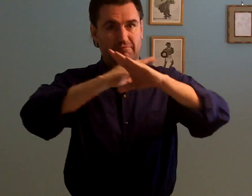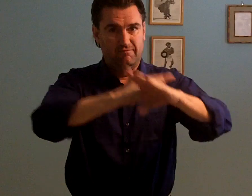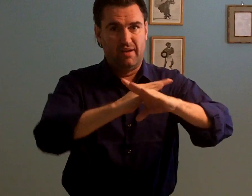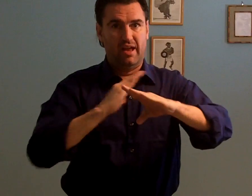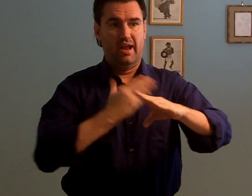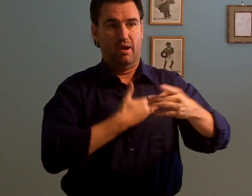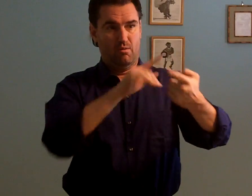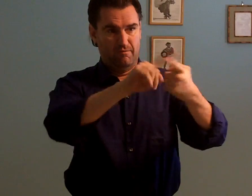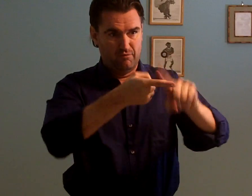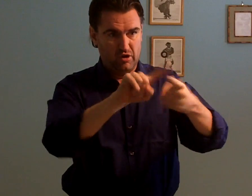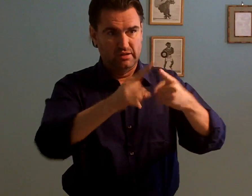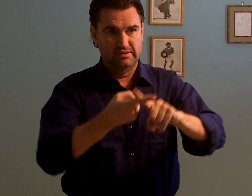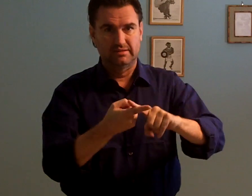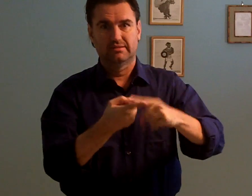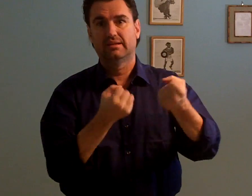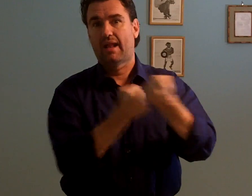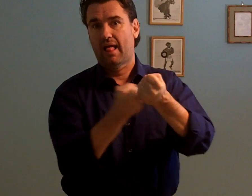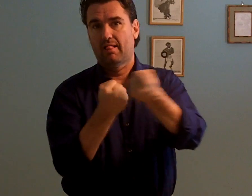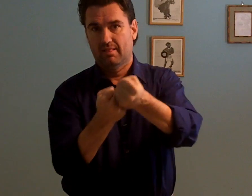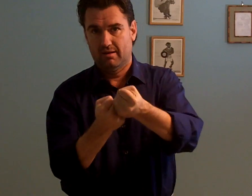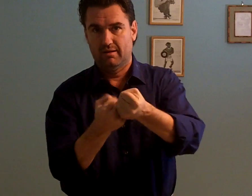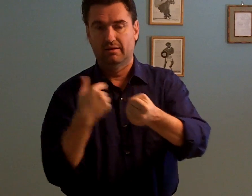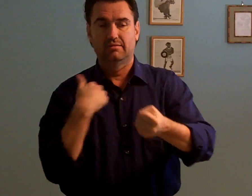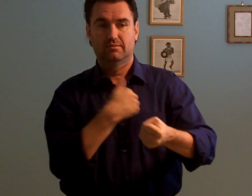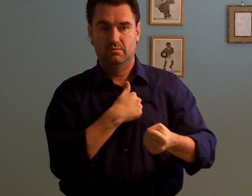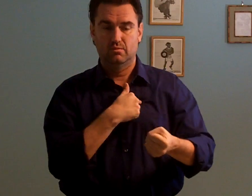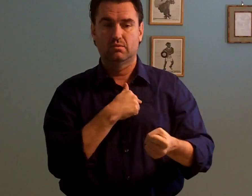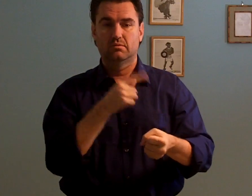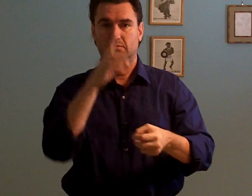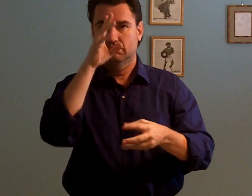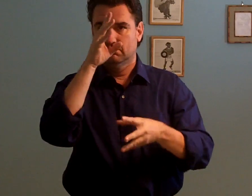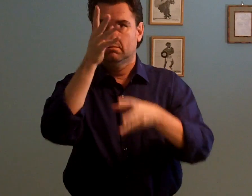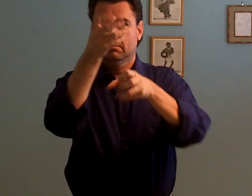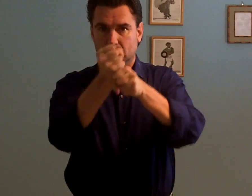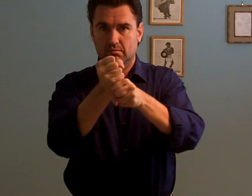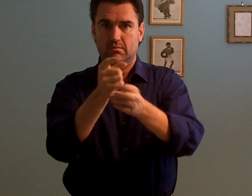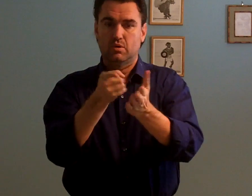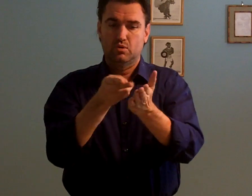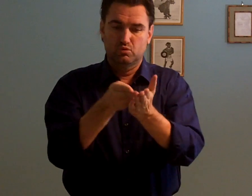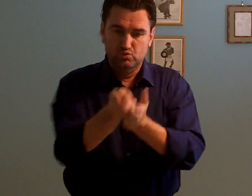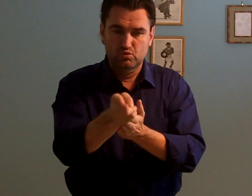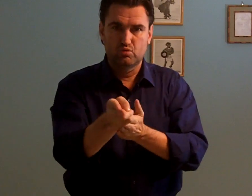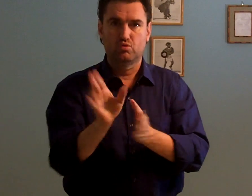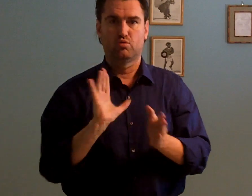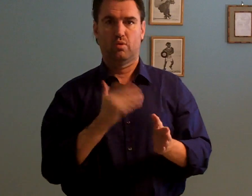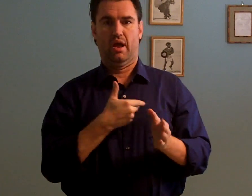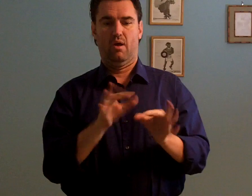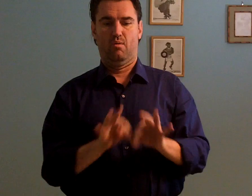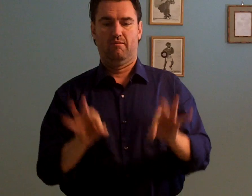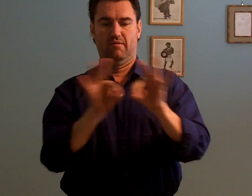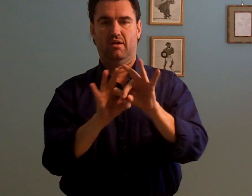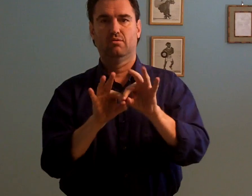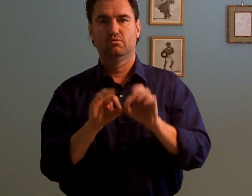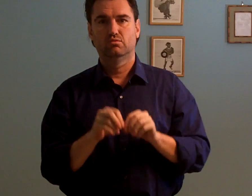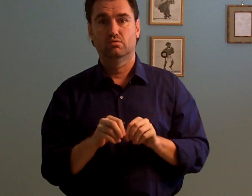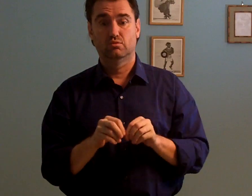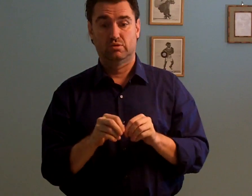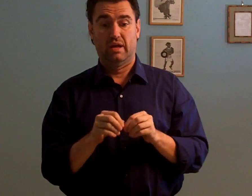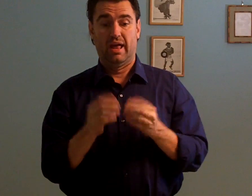true to the values that make us who we are. And on nights like this one, we can say to those families who have lost loved